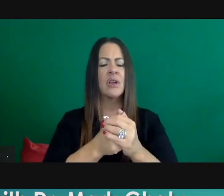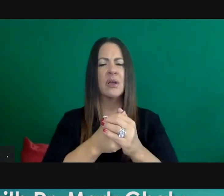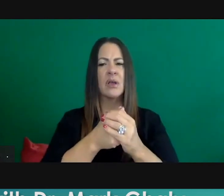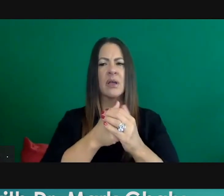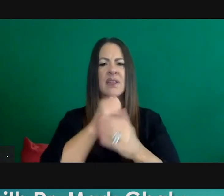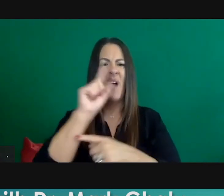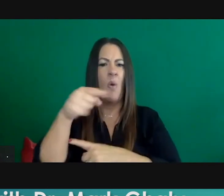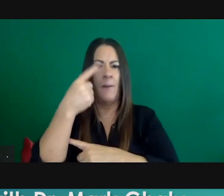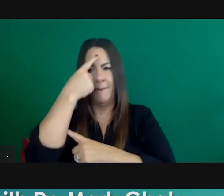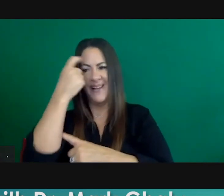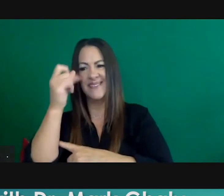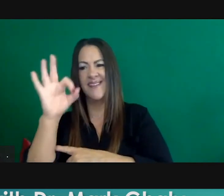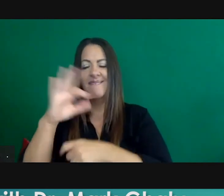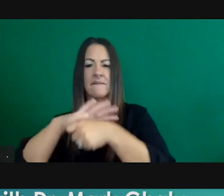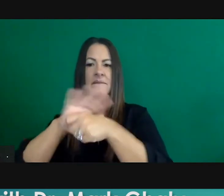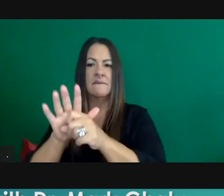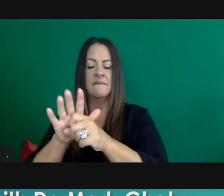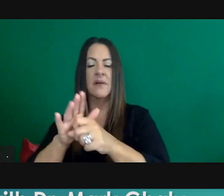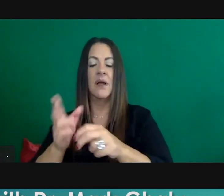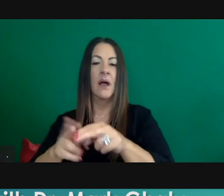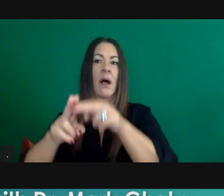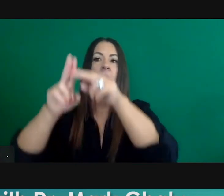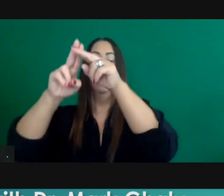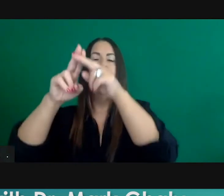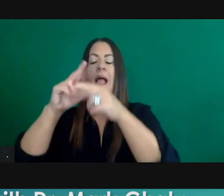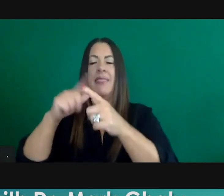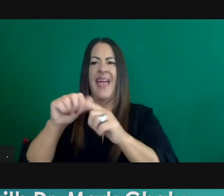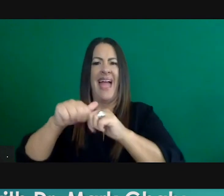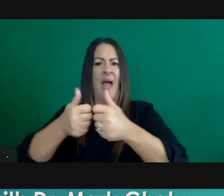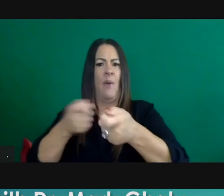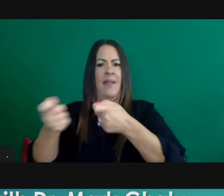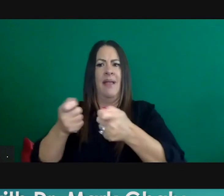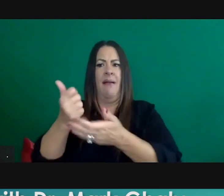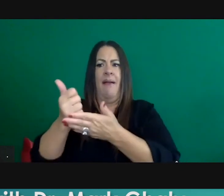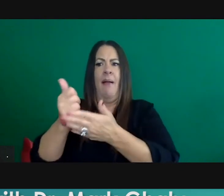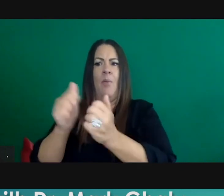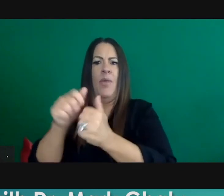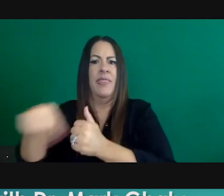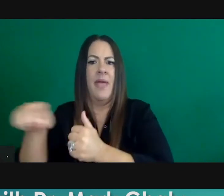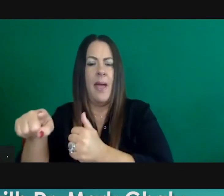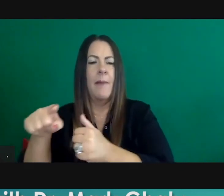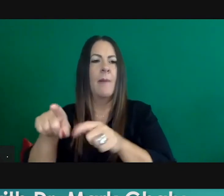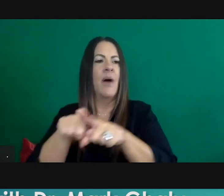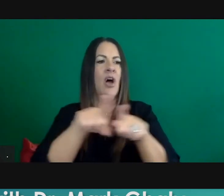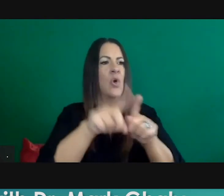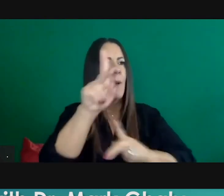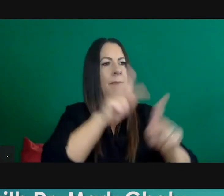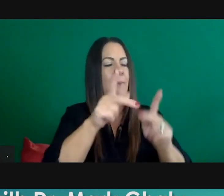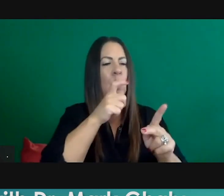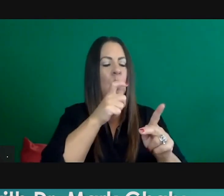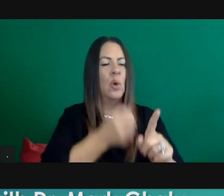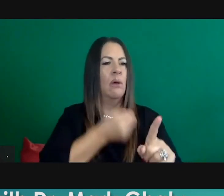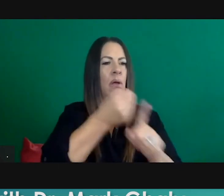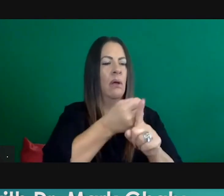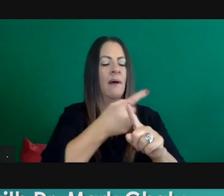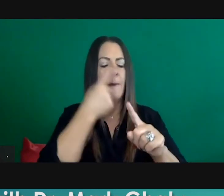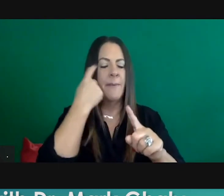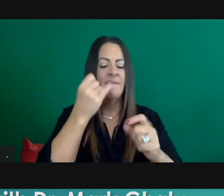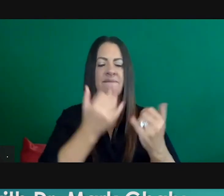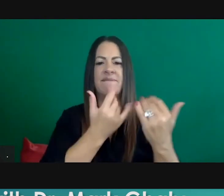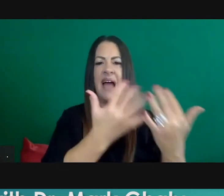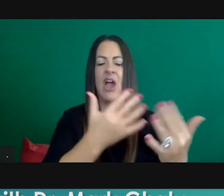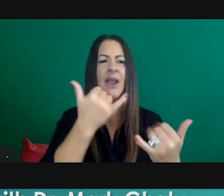COVID, but surge around even the need for care with wildfires. So there has been some specific reach